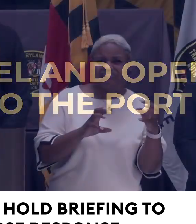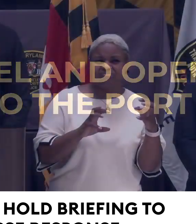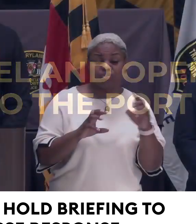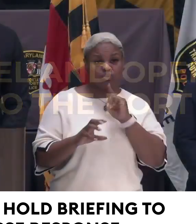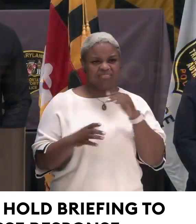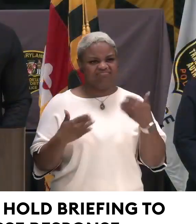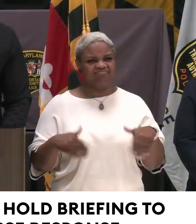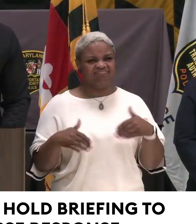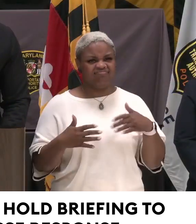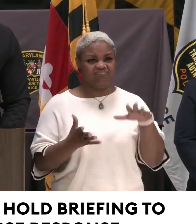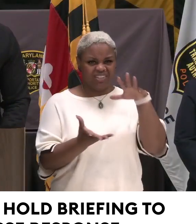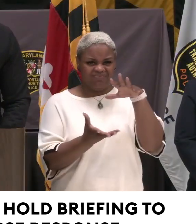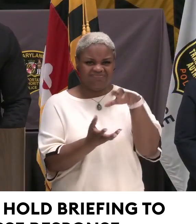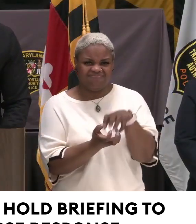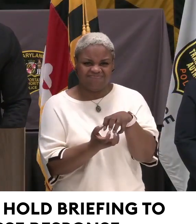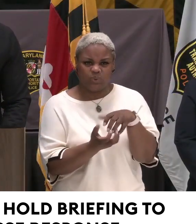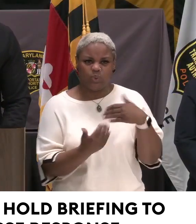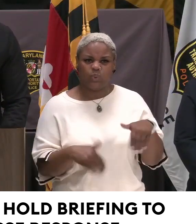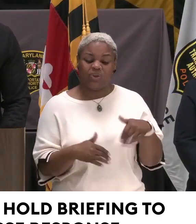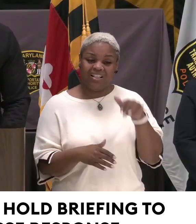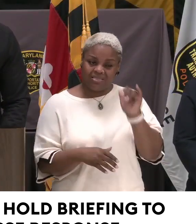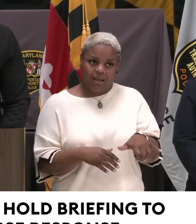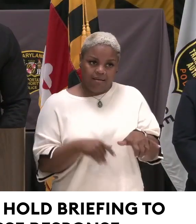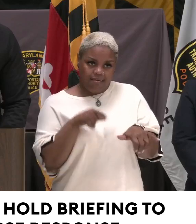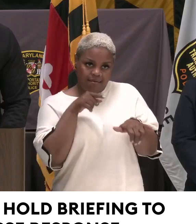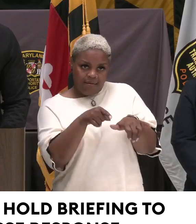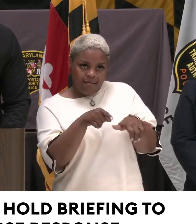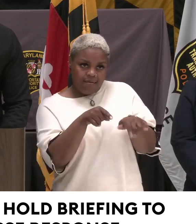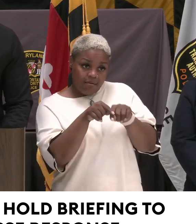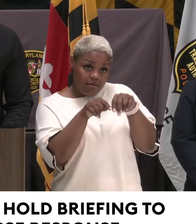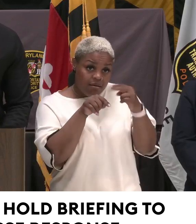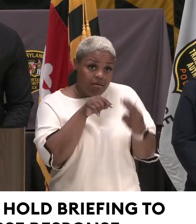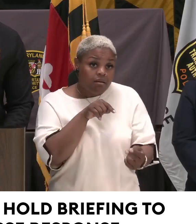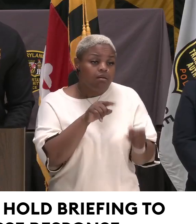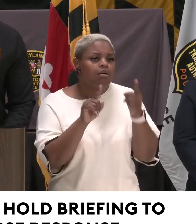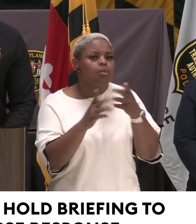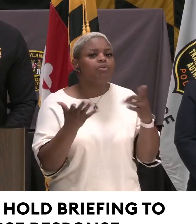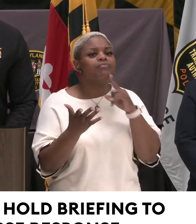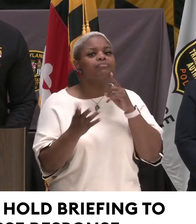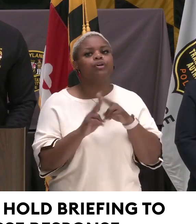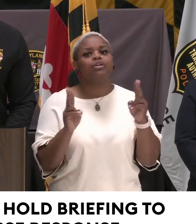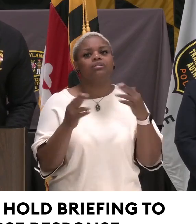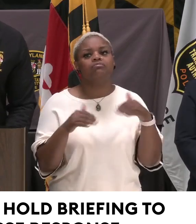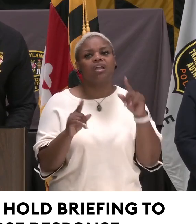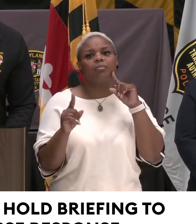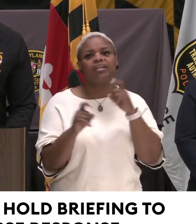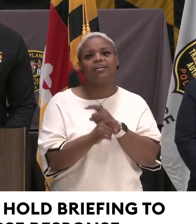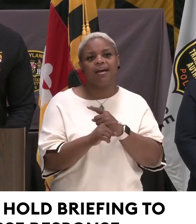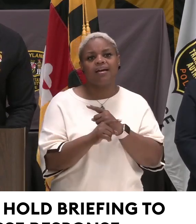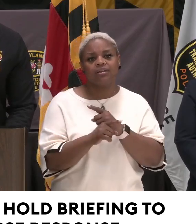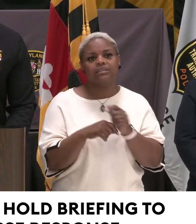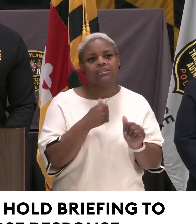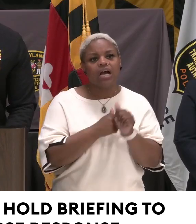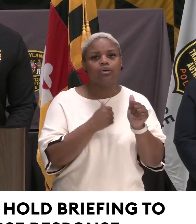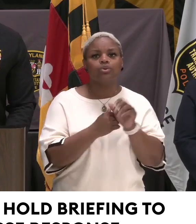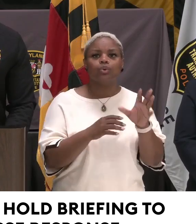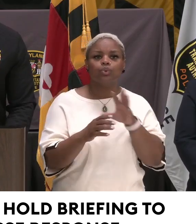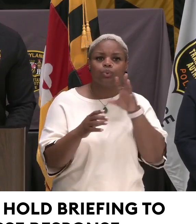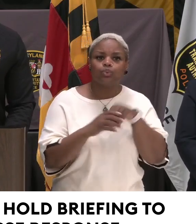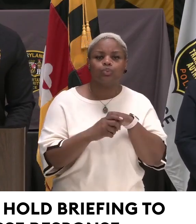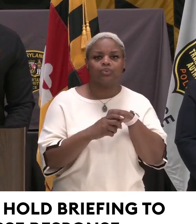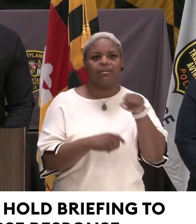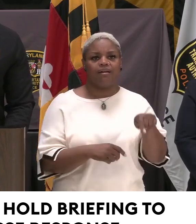together and pancaked that it continues to make this mission extraordinarily complicated and dangerous for those who are conducting it. And